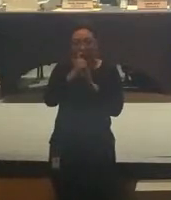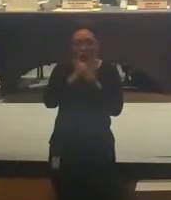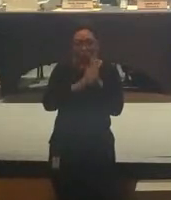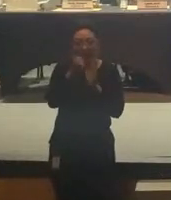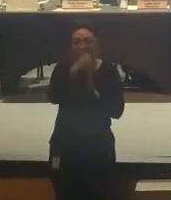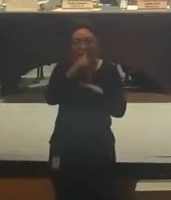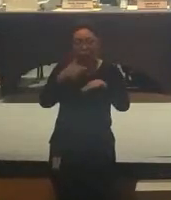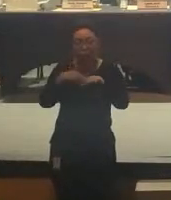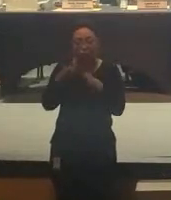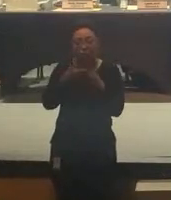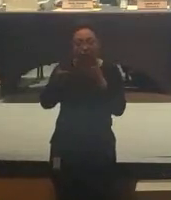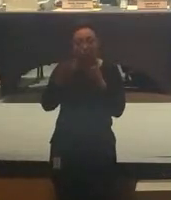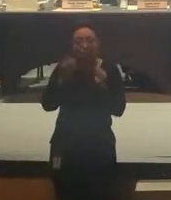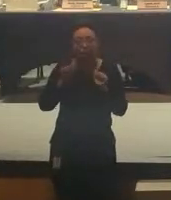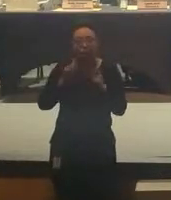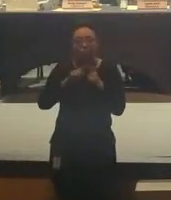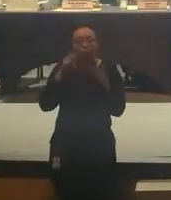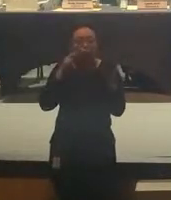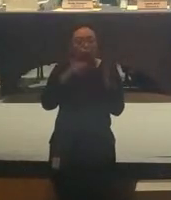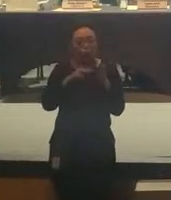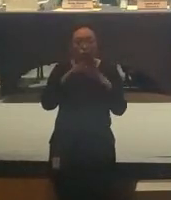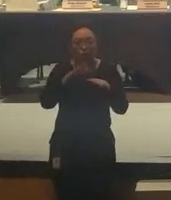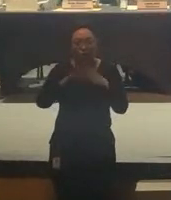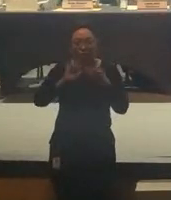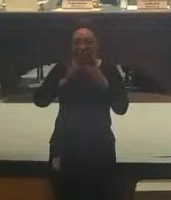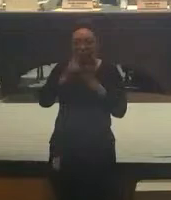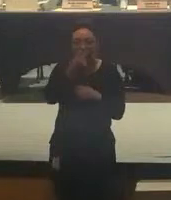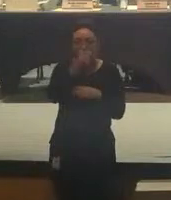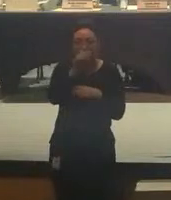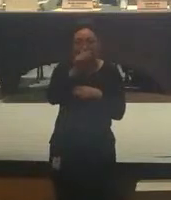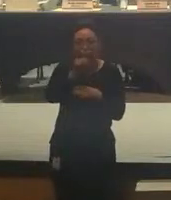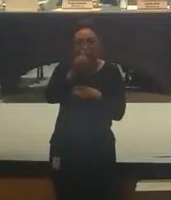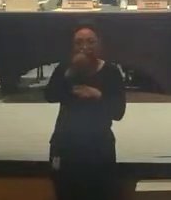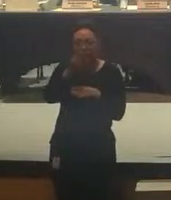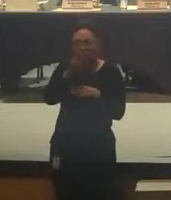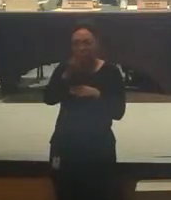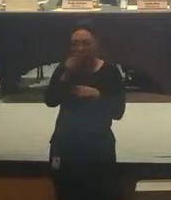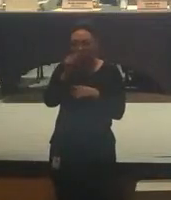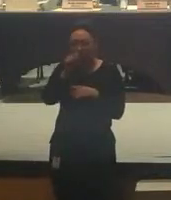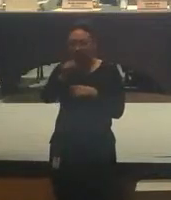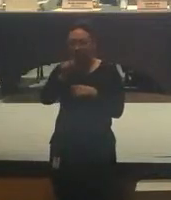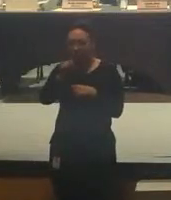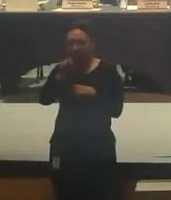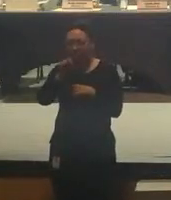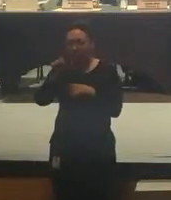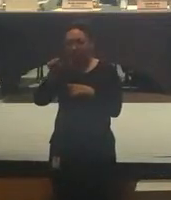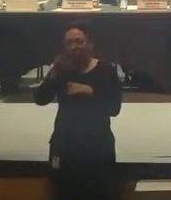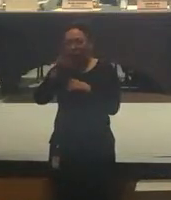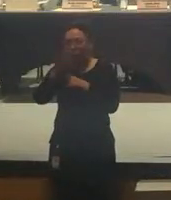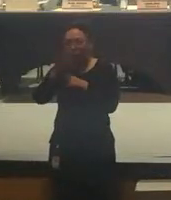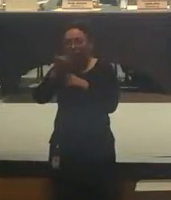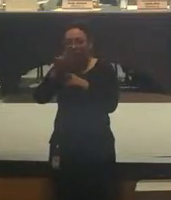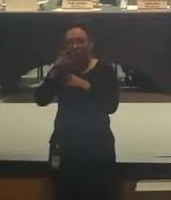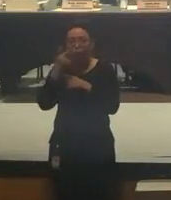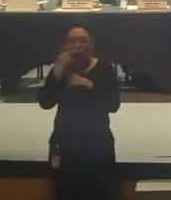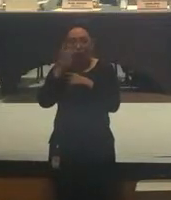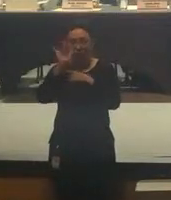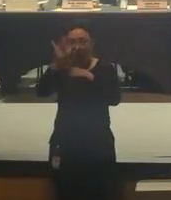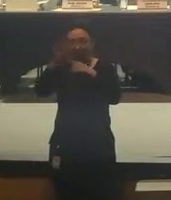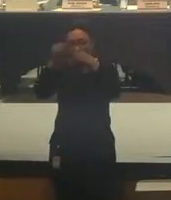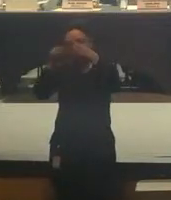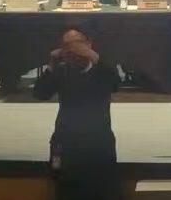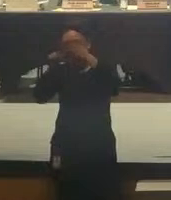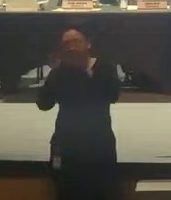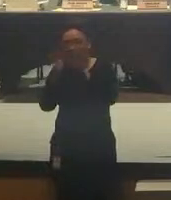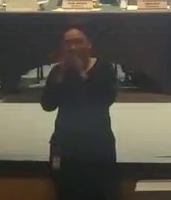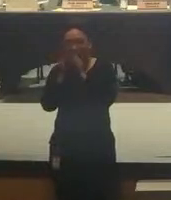reference material are available for viewing electronically at the go.boarddocs.com website under the Meetings tab.